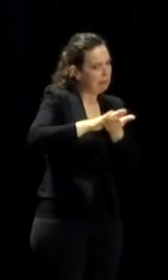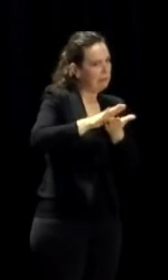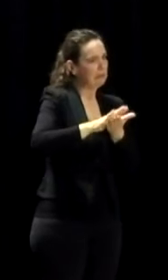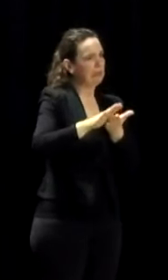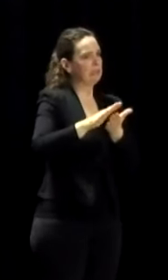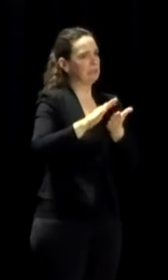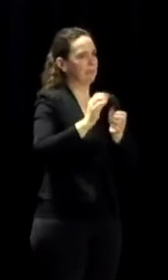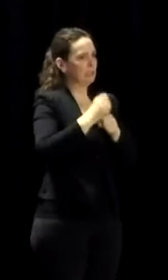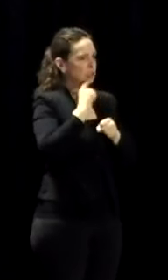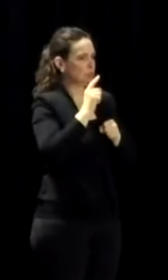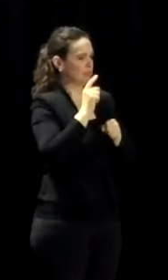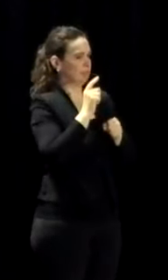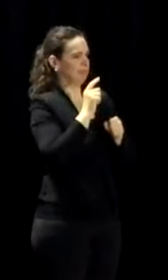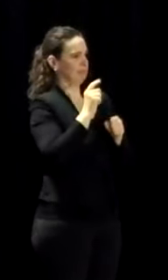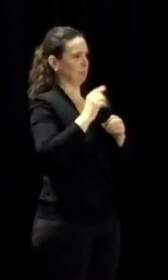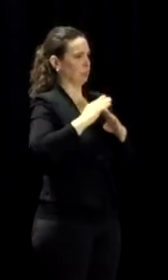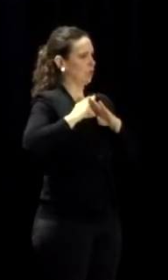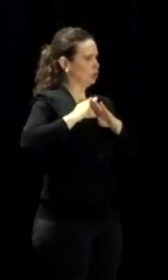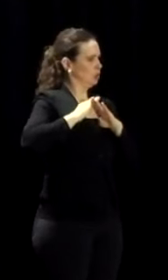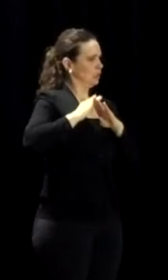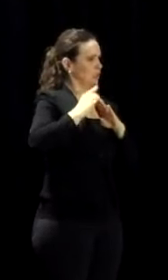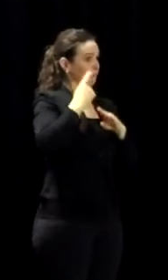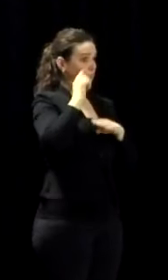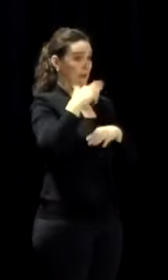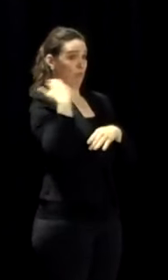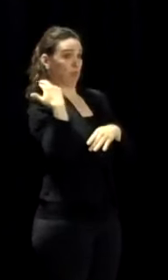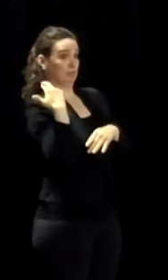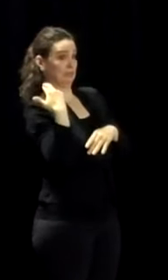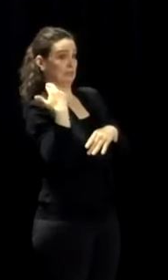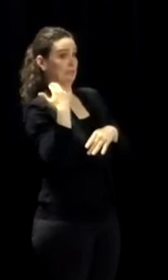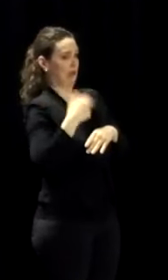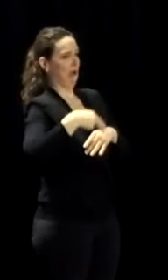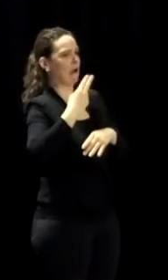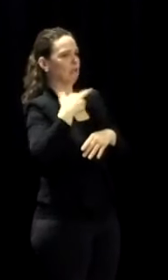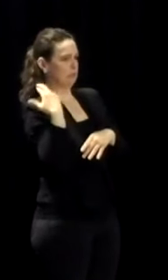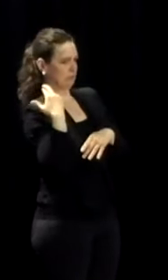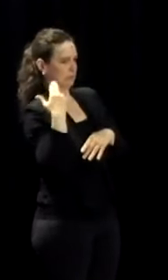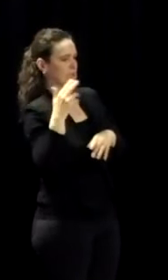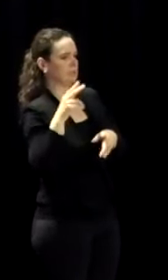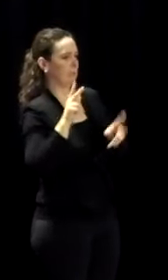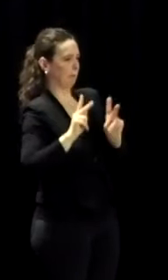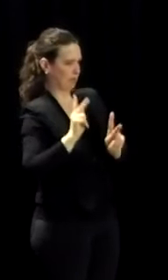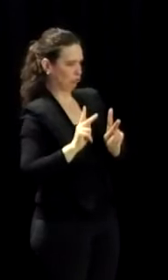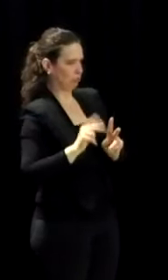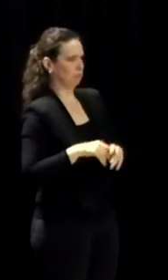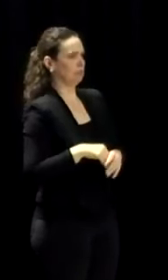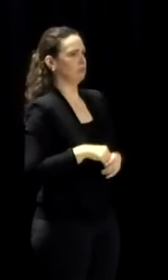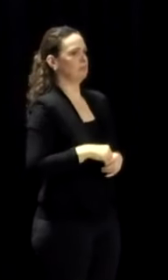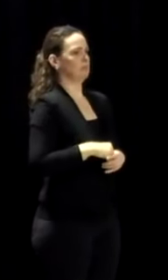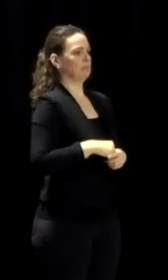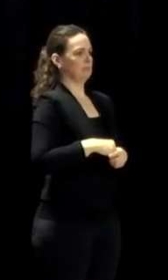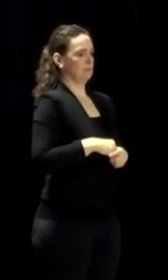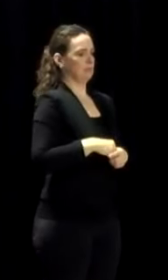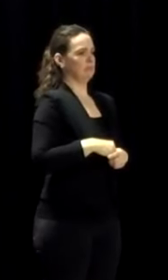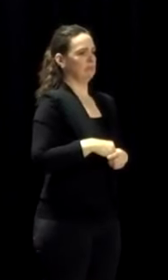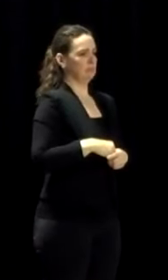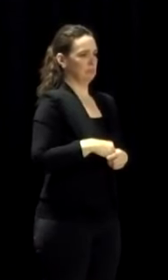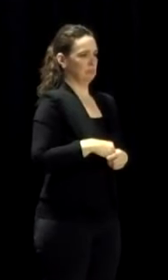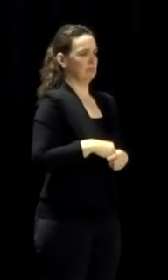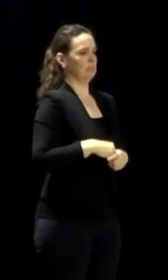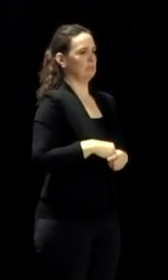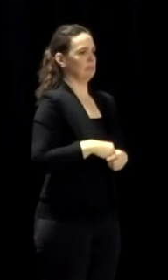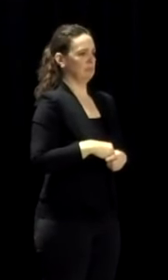certainly patients. Are there any local manufacturers you can brag about who've specifically stepped up production